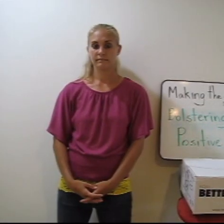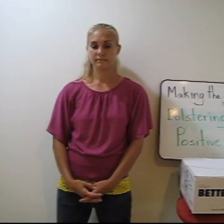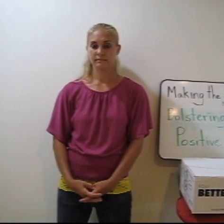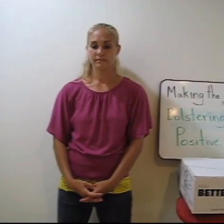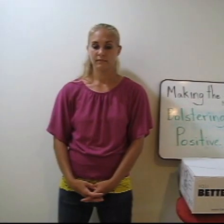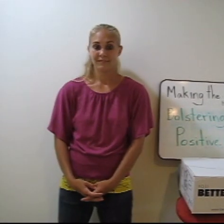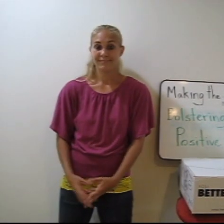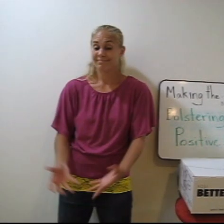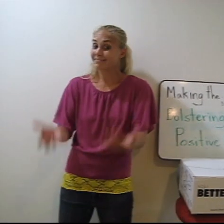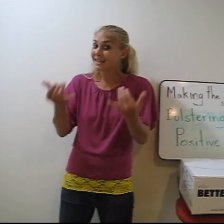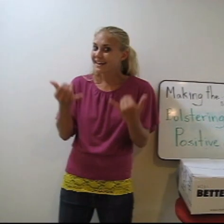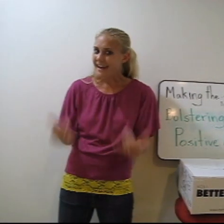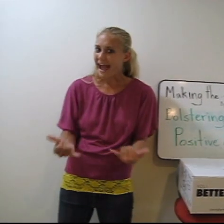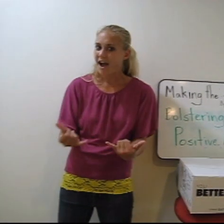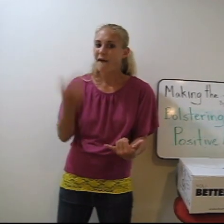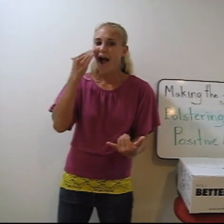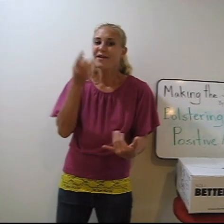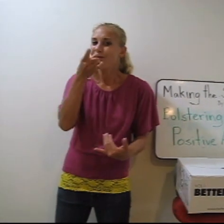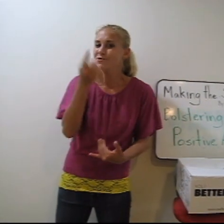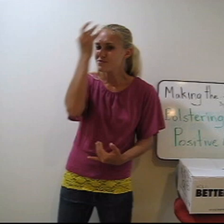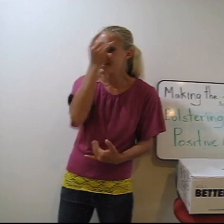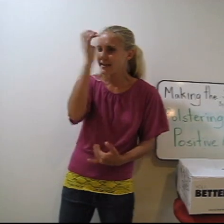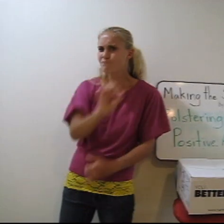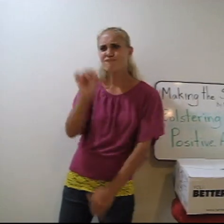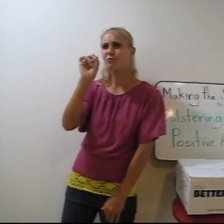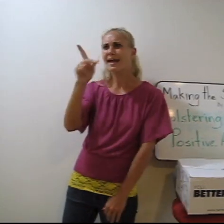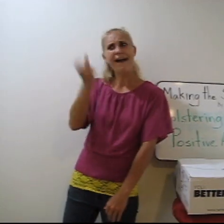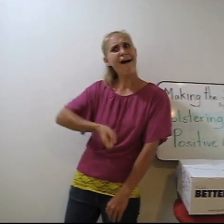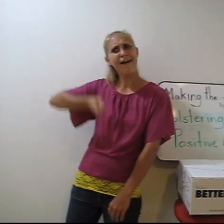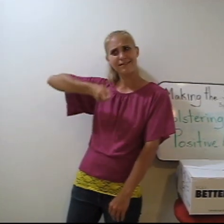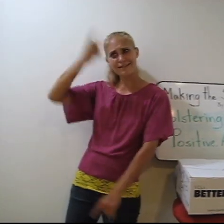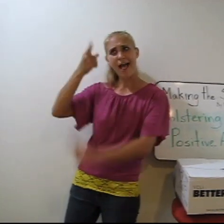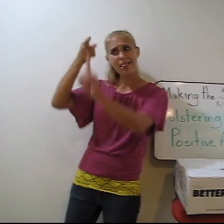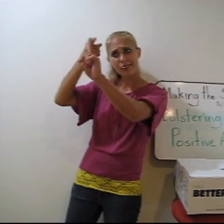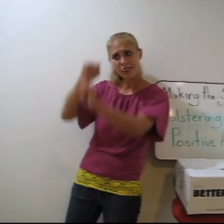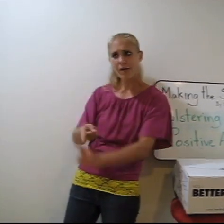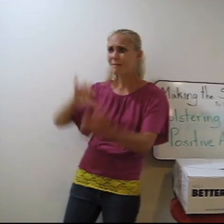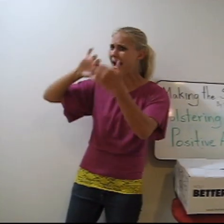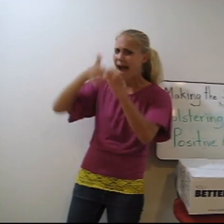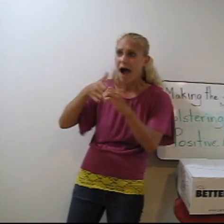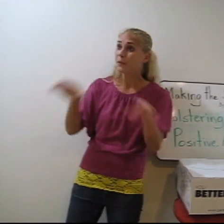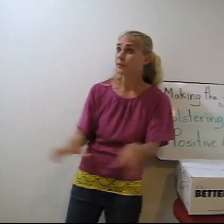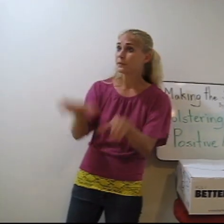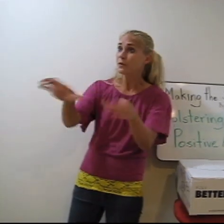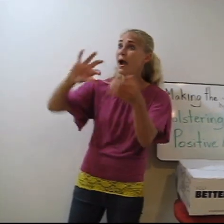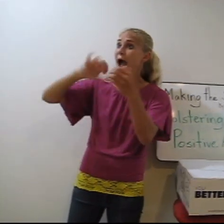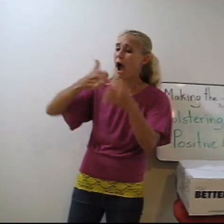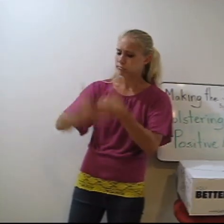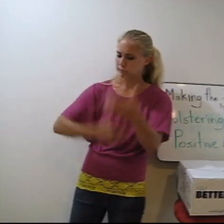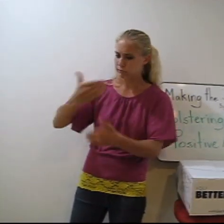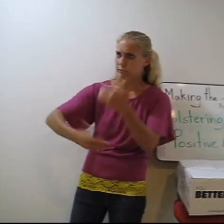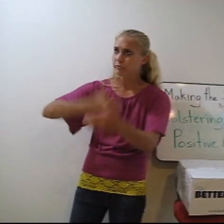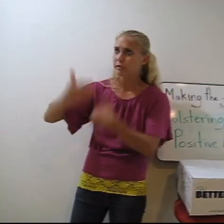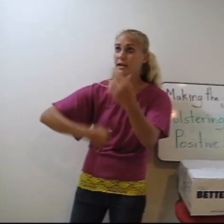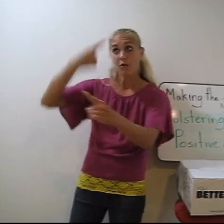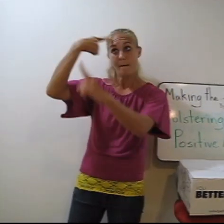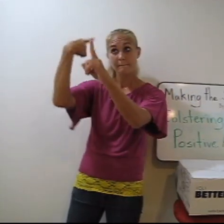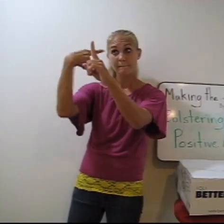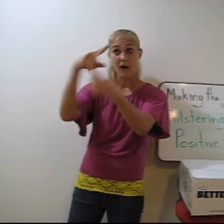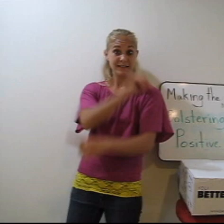So I can hear you saying, okay, Darren, I get it, but how do you do this? How do you continually bolster your positive attitude?